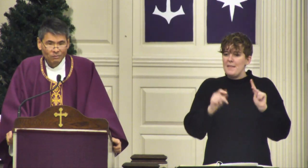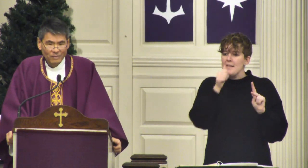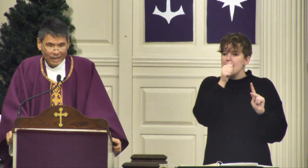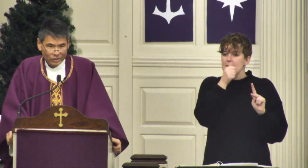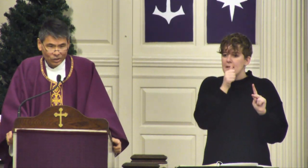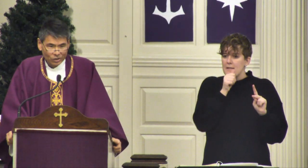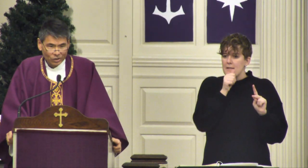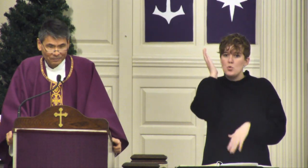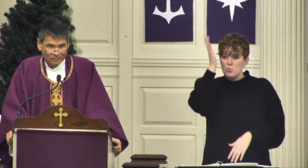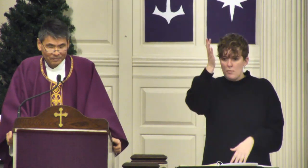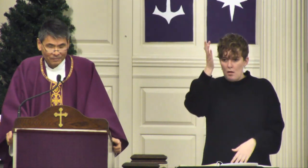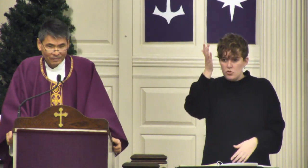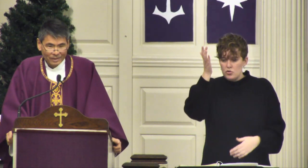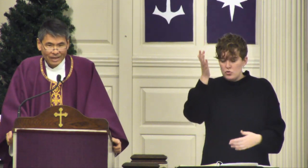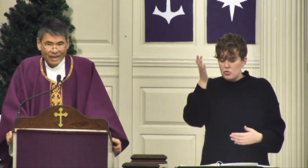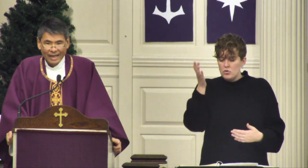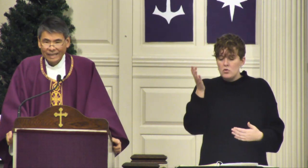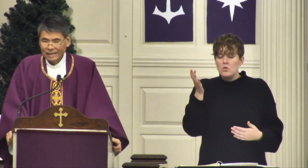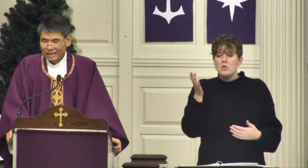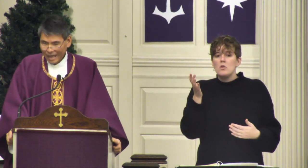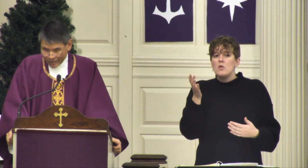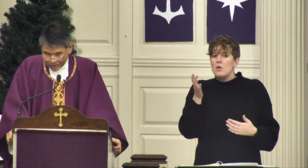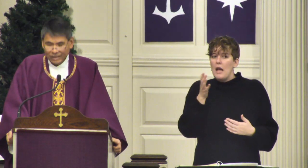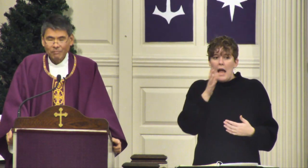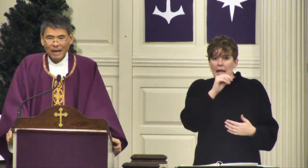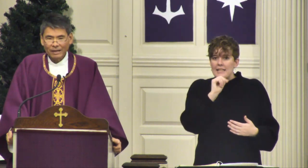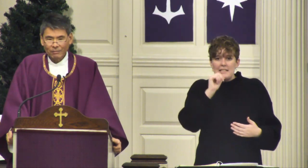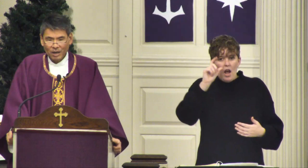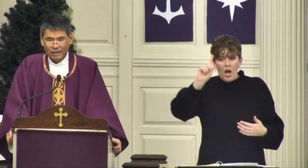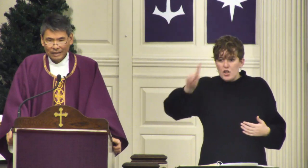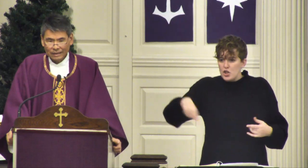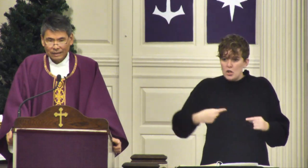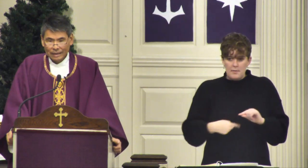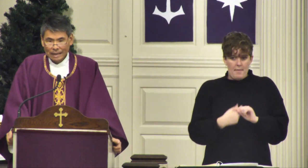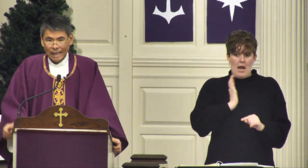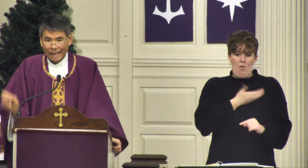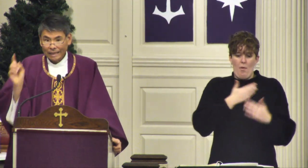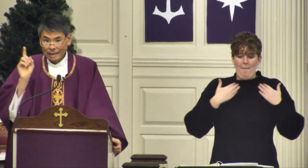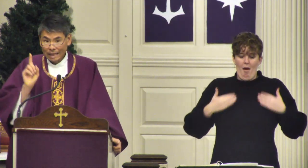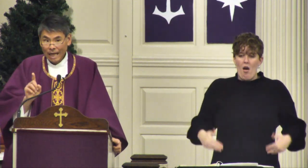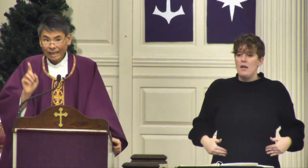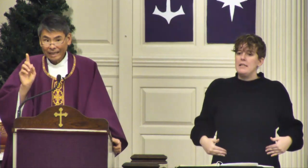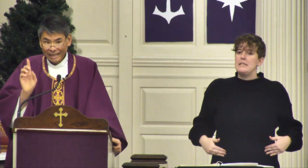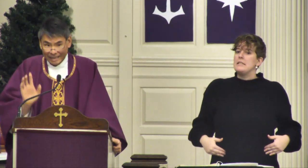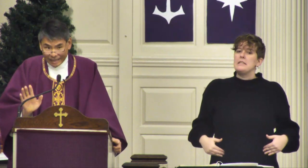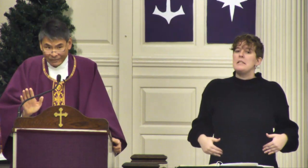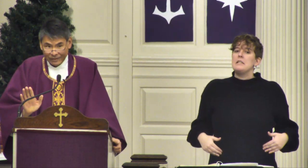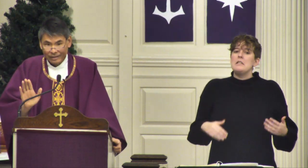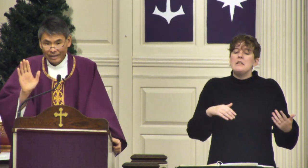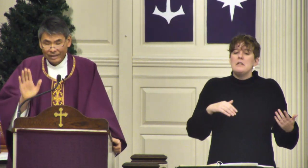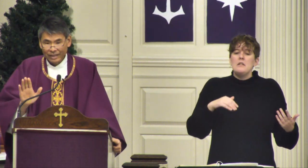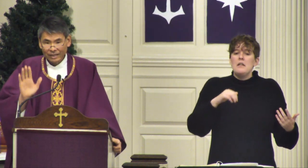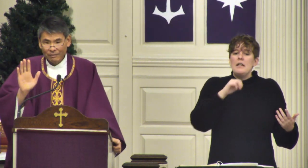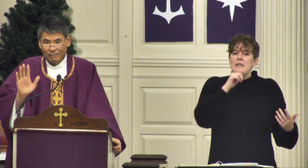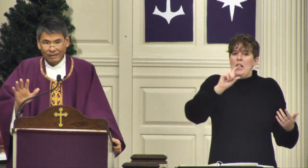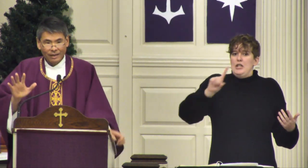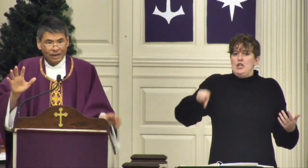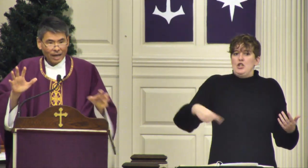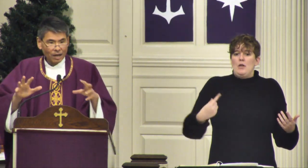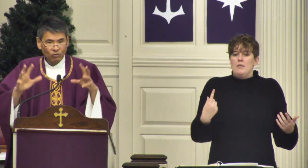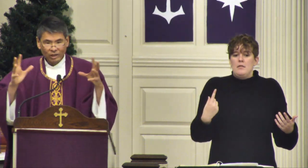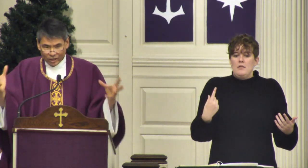too much. And it's not just about our bodies. It's not even just about